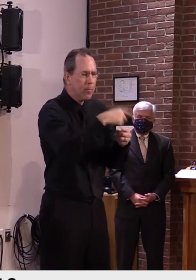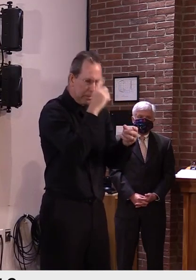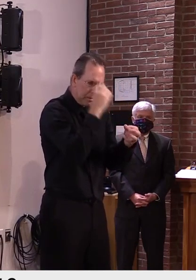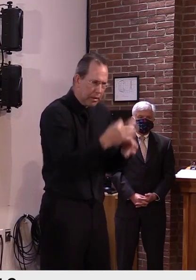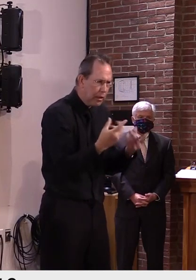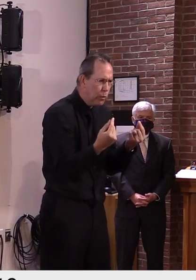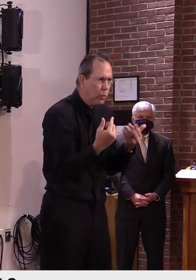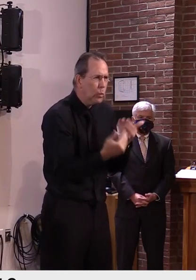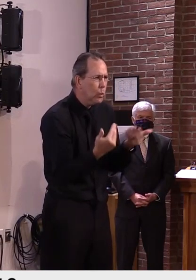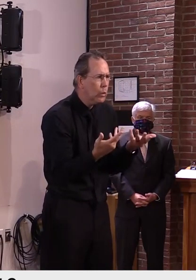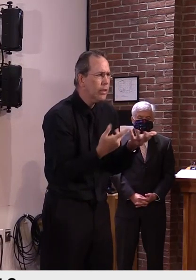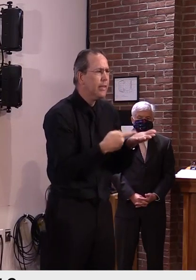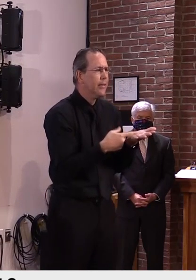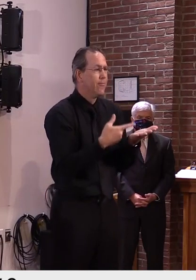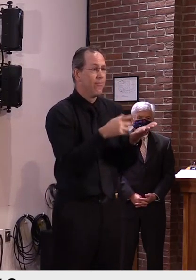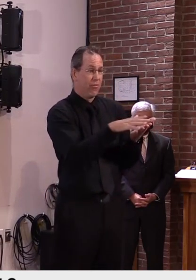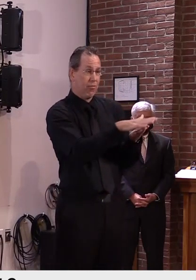issue.